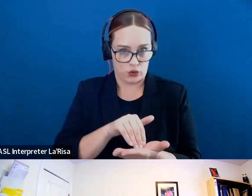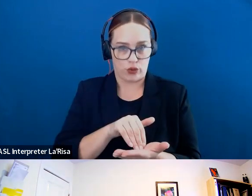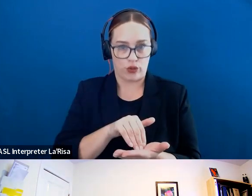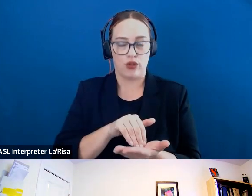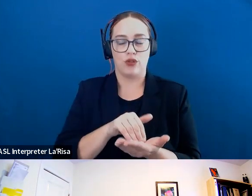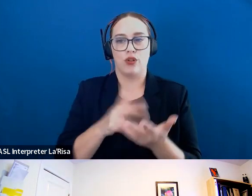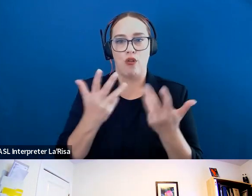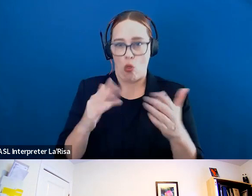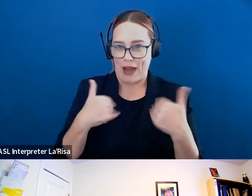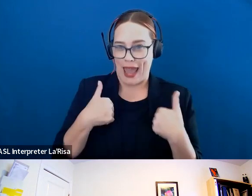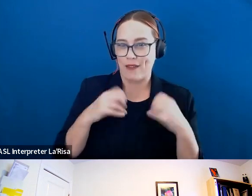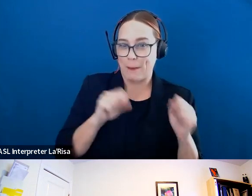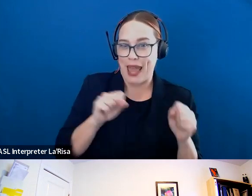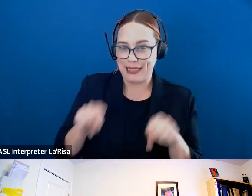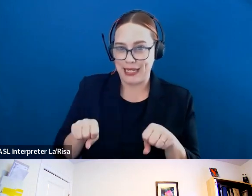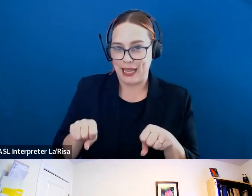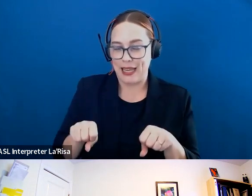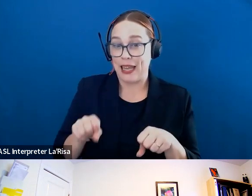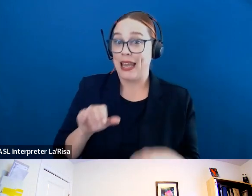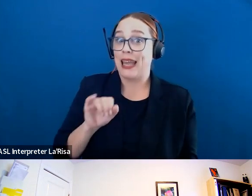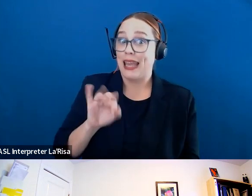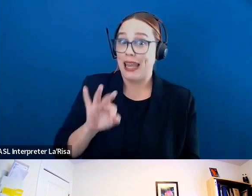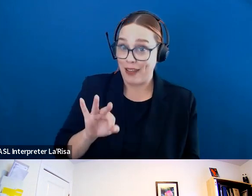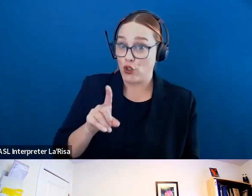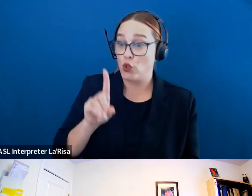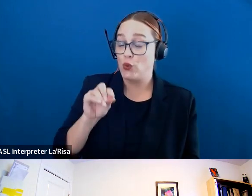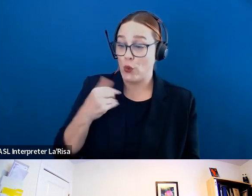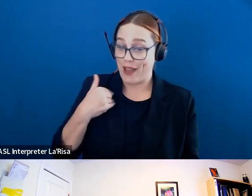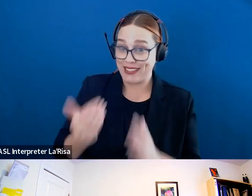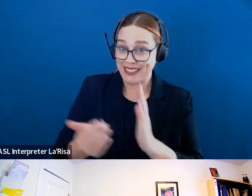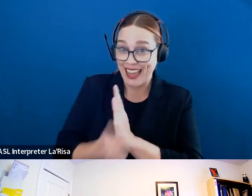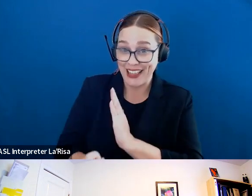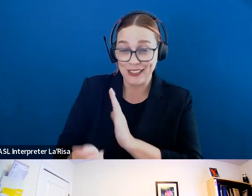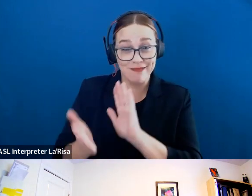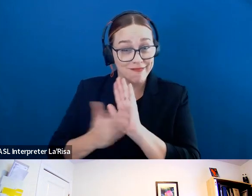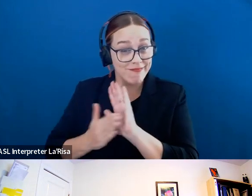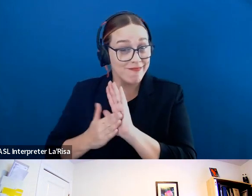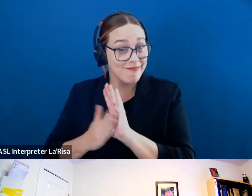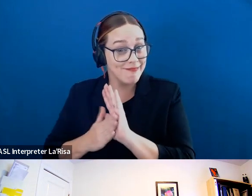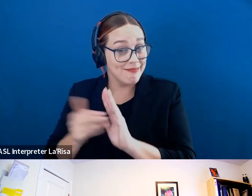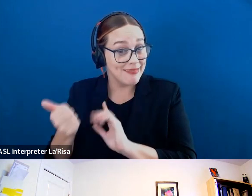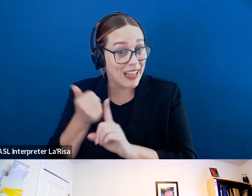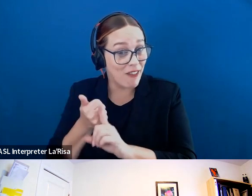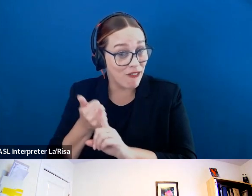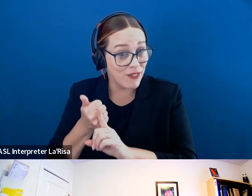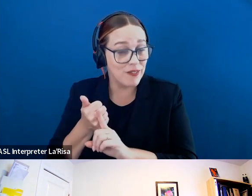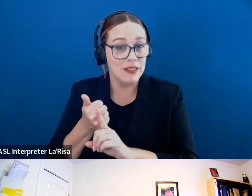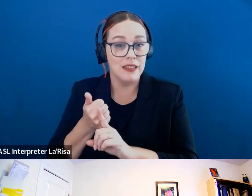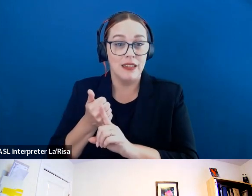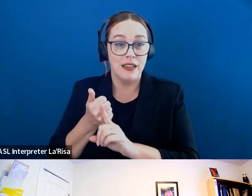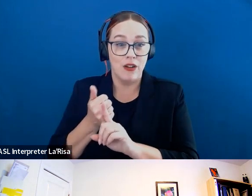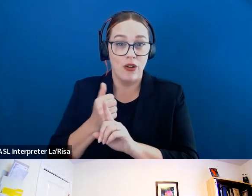First of all, you want to pat yourselves on the back and where you do have the skills, because again, we're focused on numbers, and 56